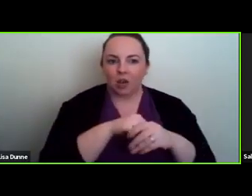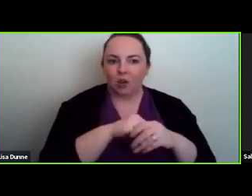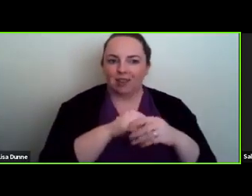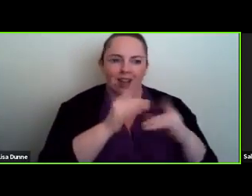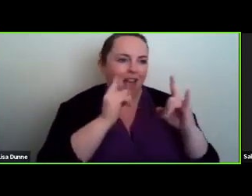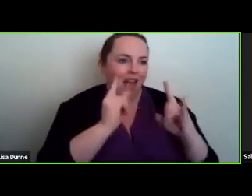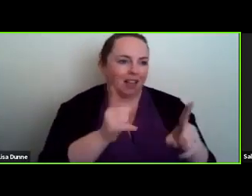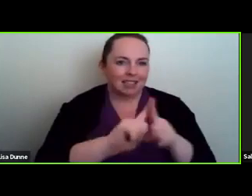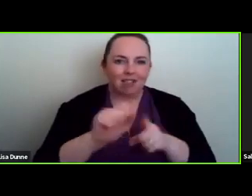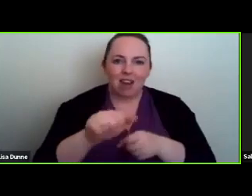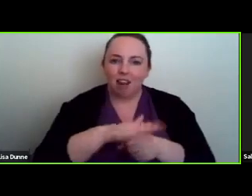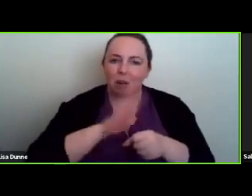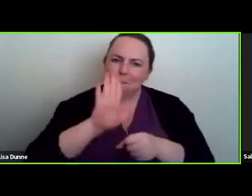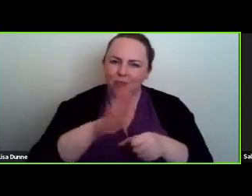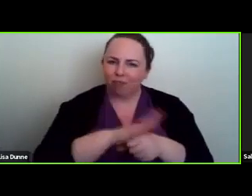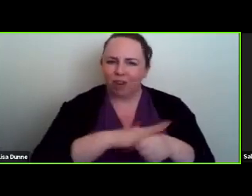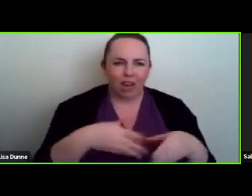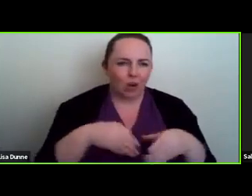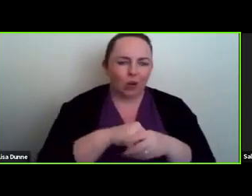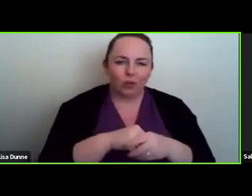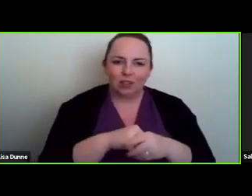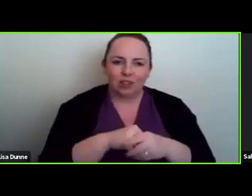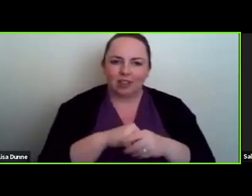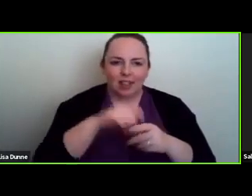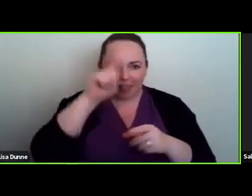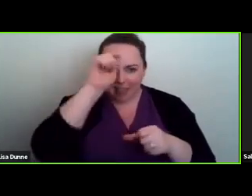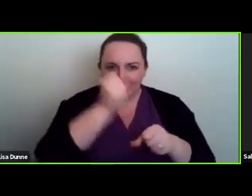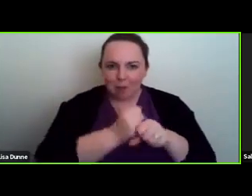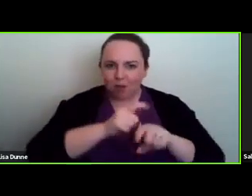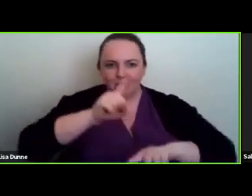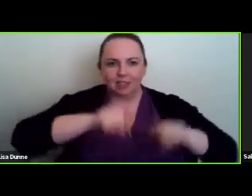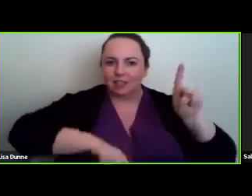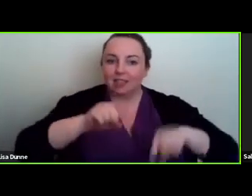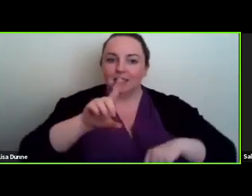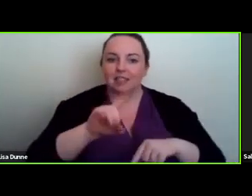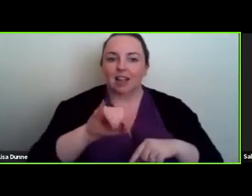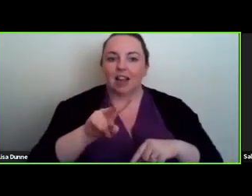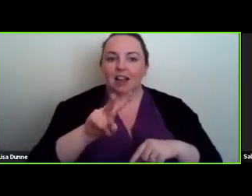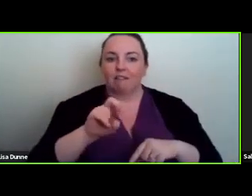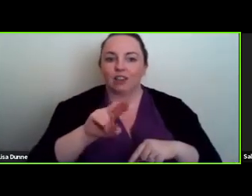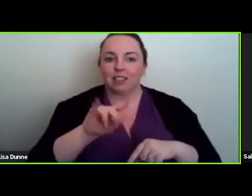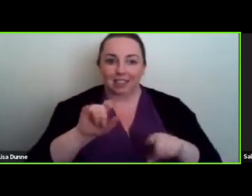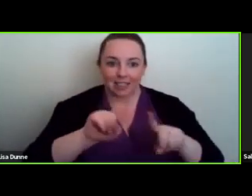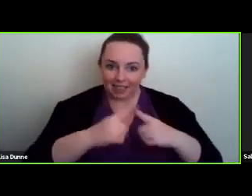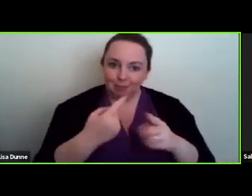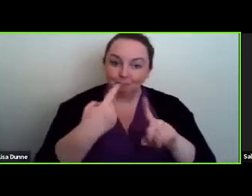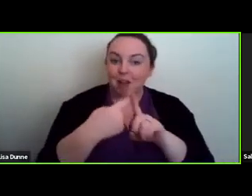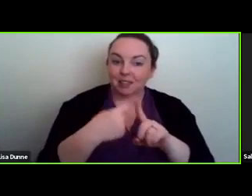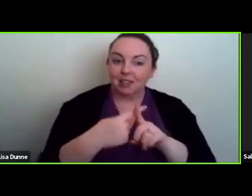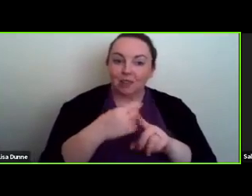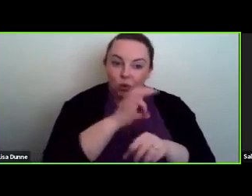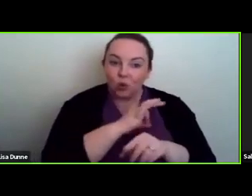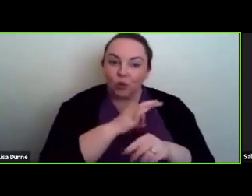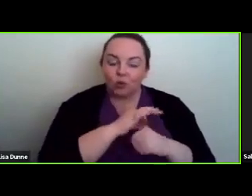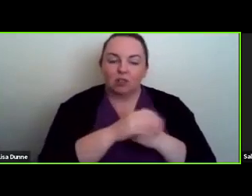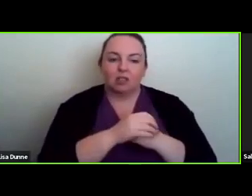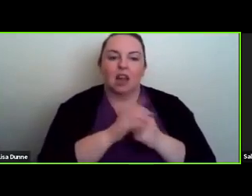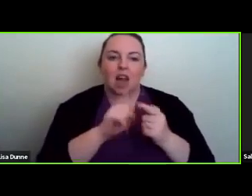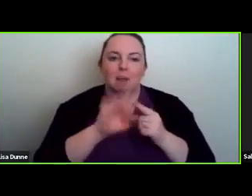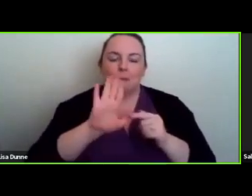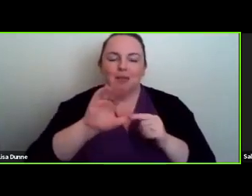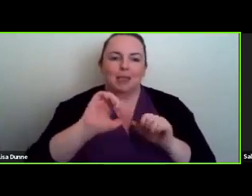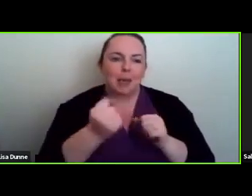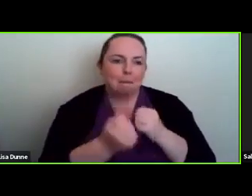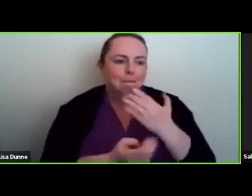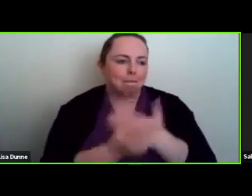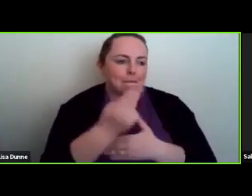we have to be inclusive and look at the diversity as a good thing. We must also keep to the promise and uphold the promise